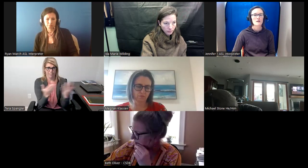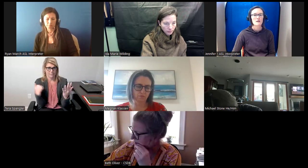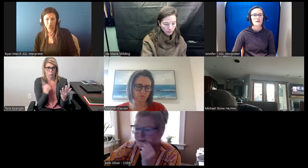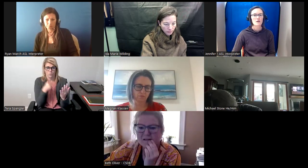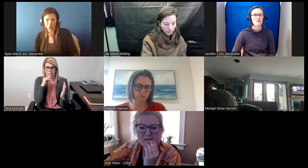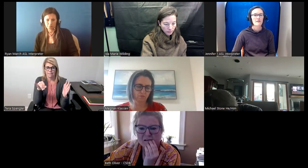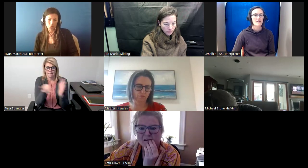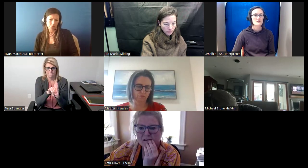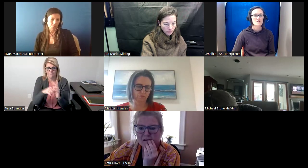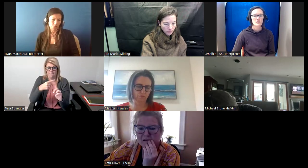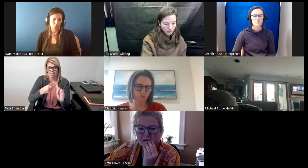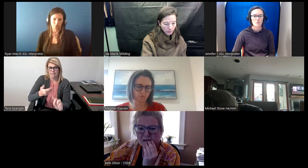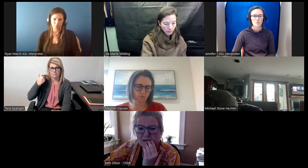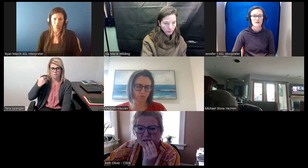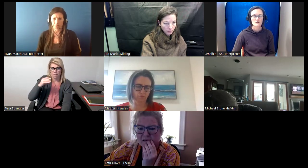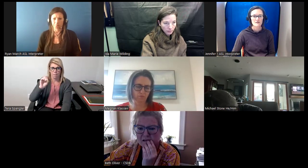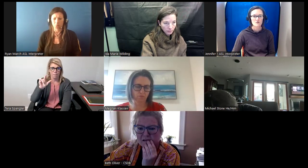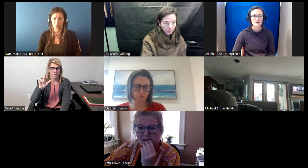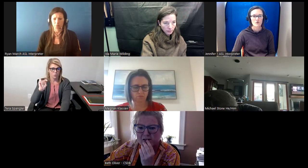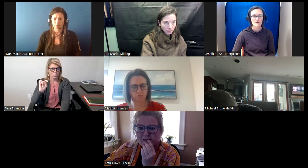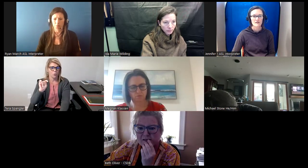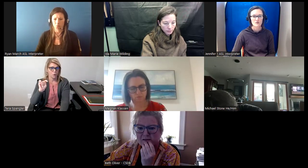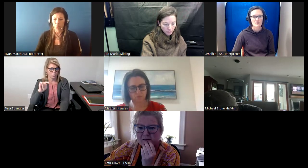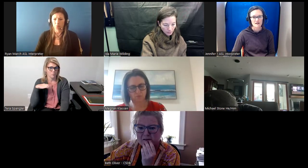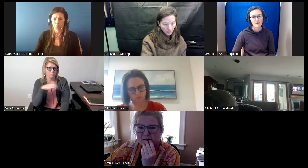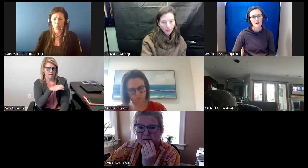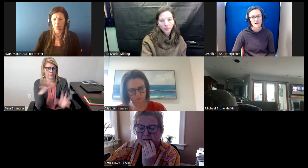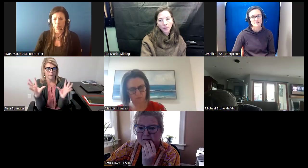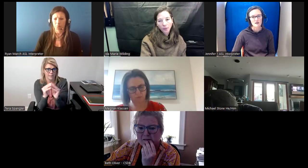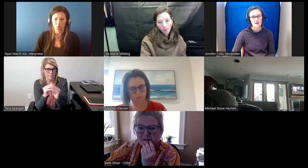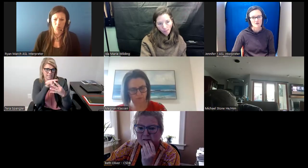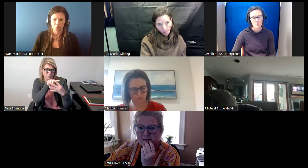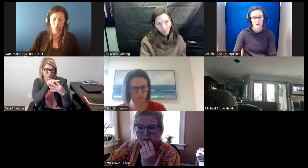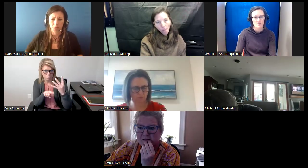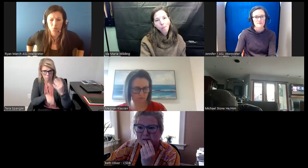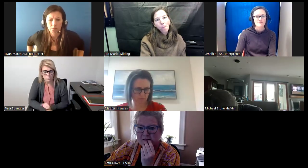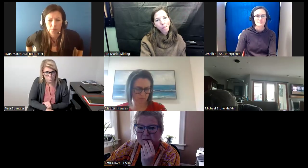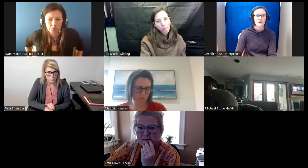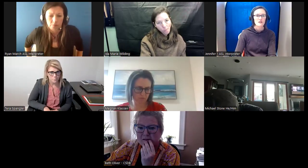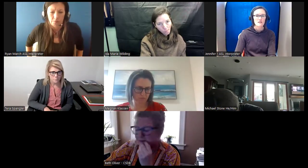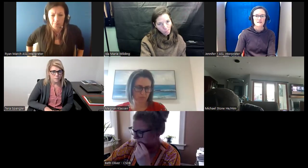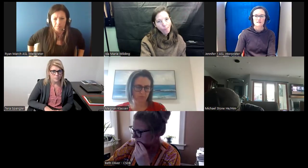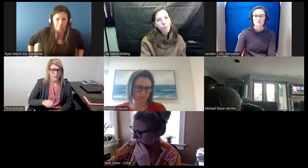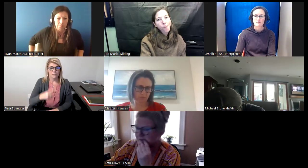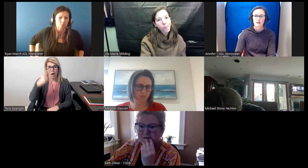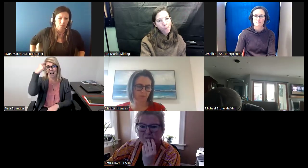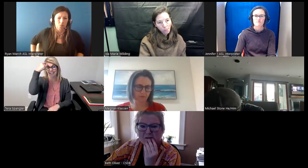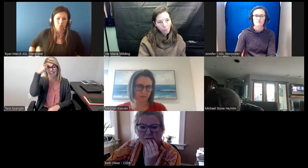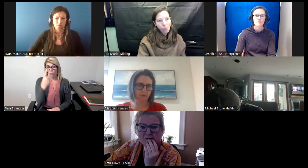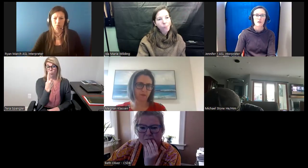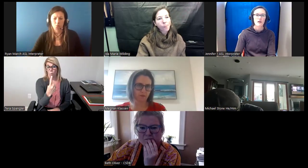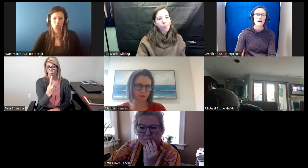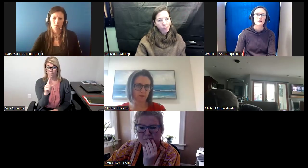how, financially we could do that. So those are the 4 things that we talked about last October at our last